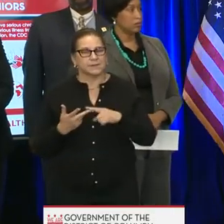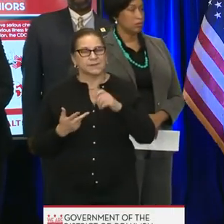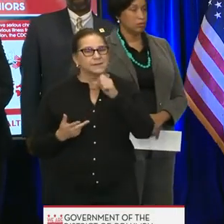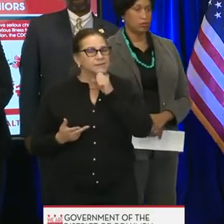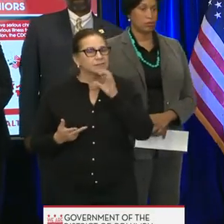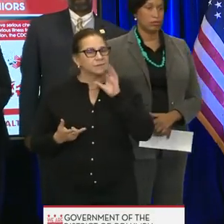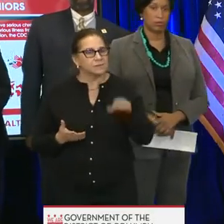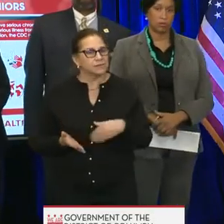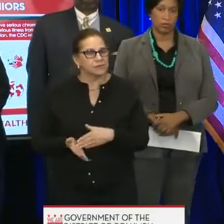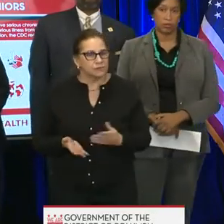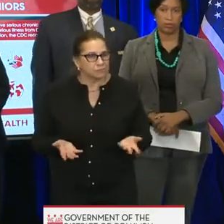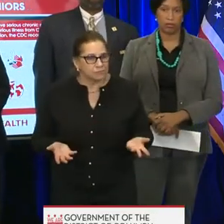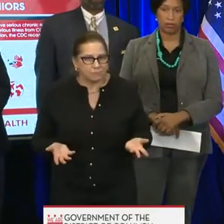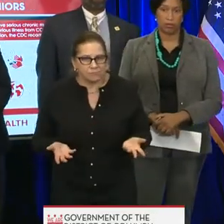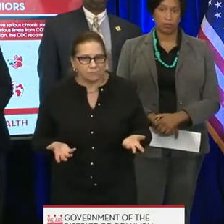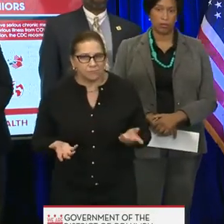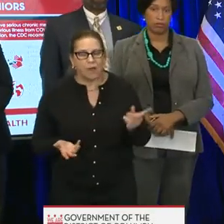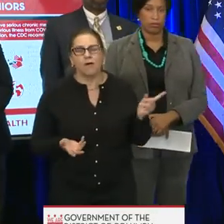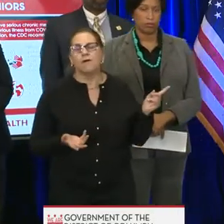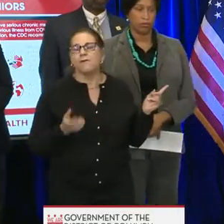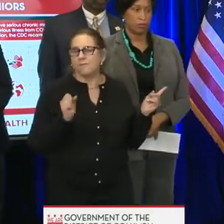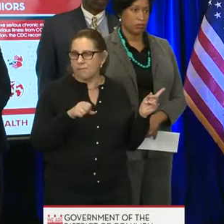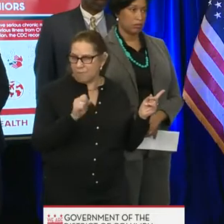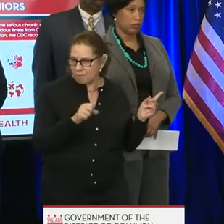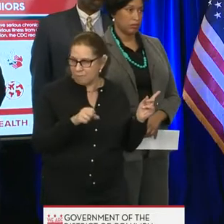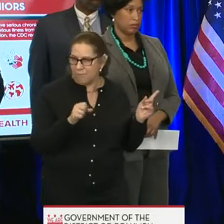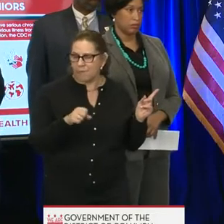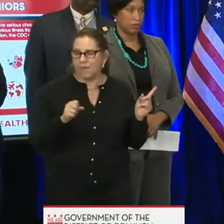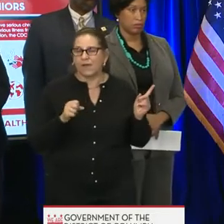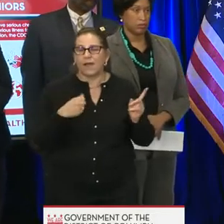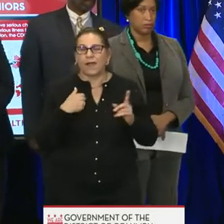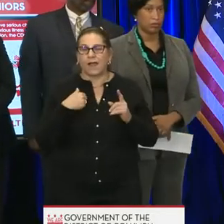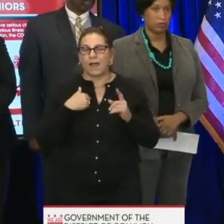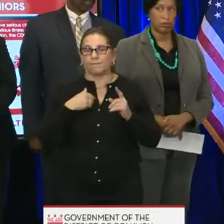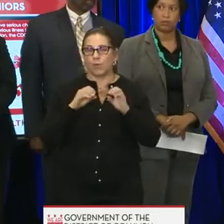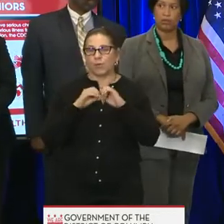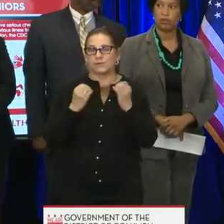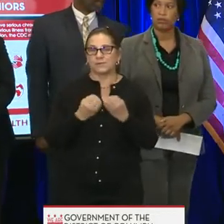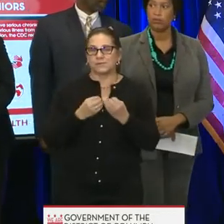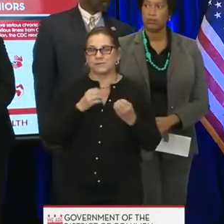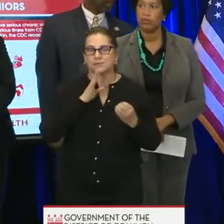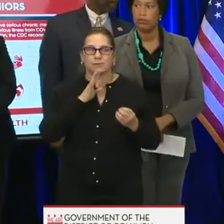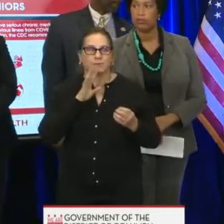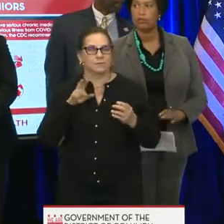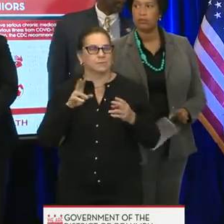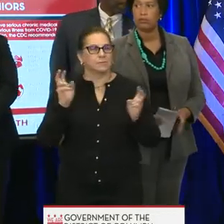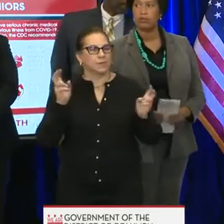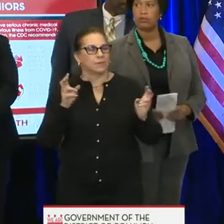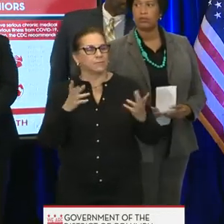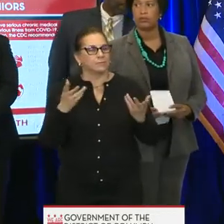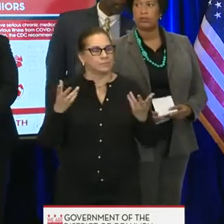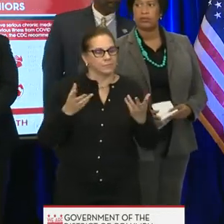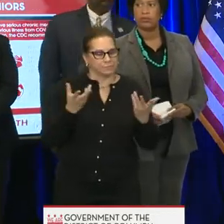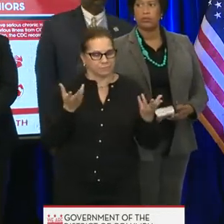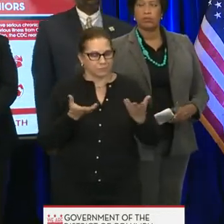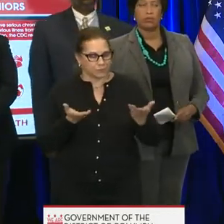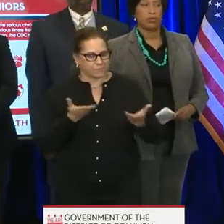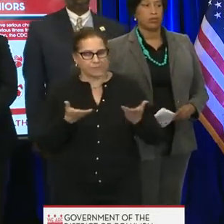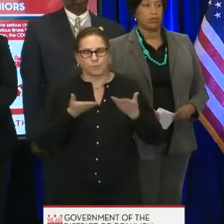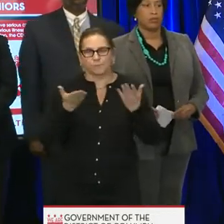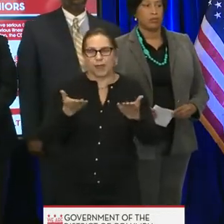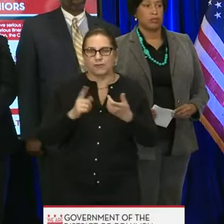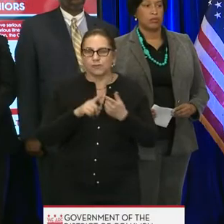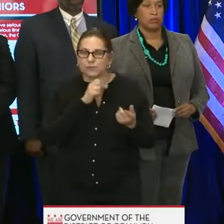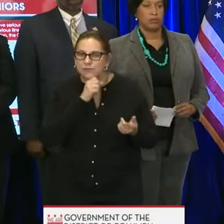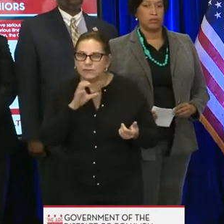working very closely with our organizations who provide services to seniors in our Department of Aging and Community Living to suspend and